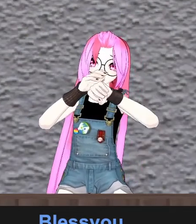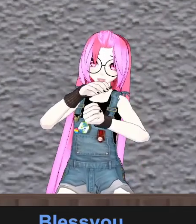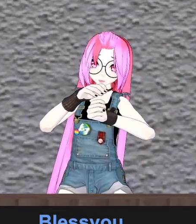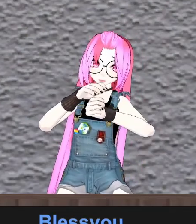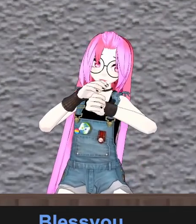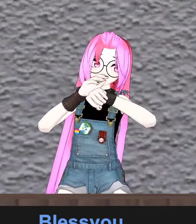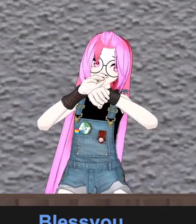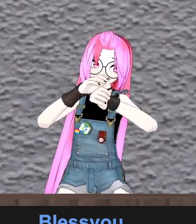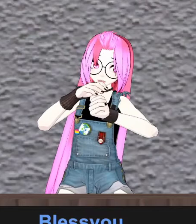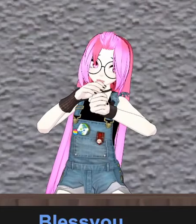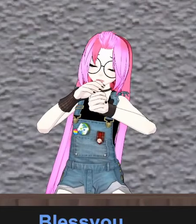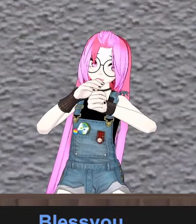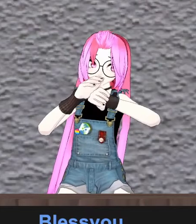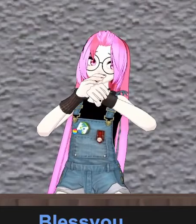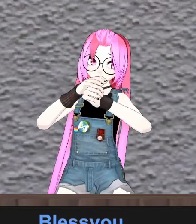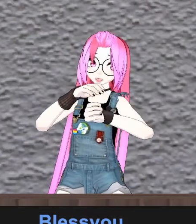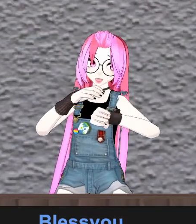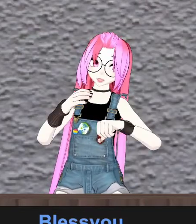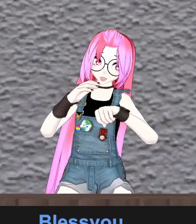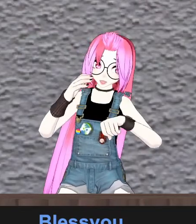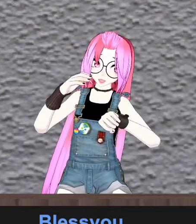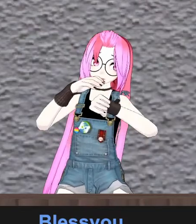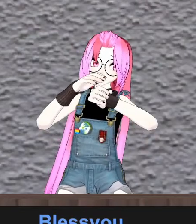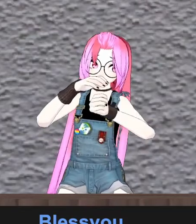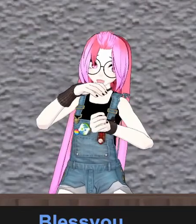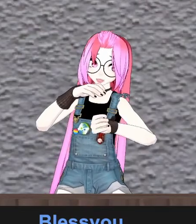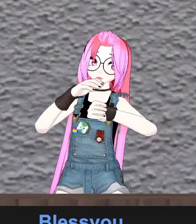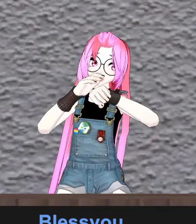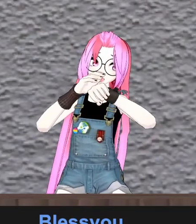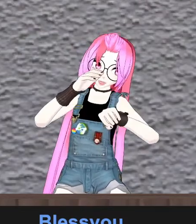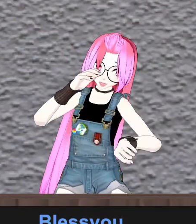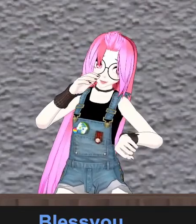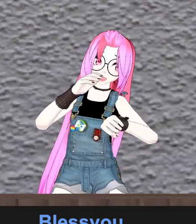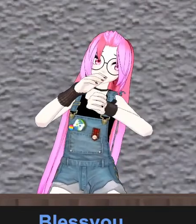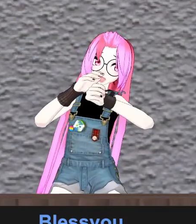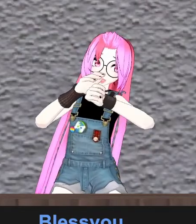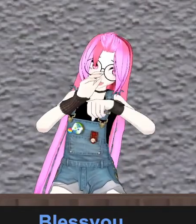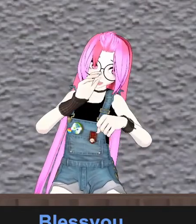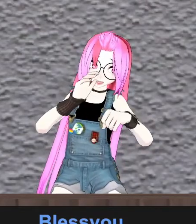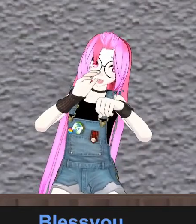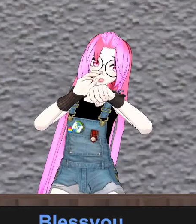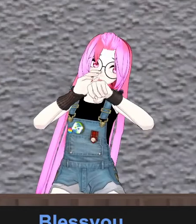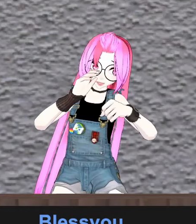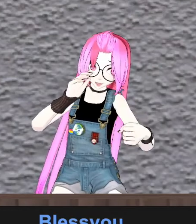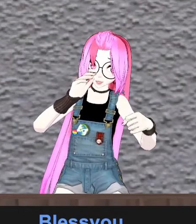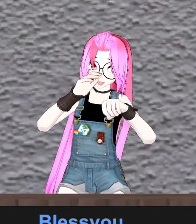dislocation, because I know also it could be a twist, like it's still in it, but it's out. So it could be depending on if it was dislocated this way or whatever. But